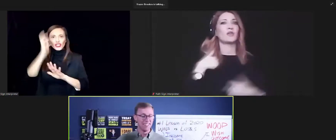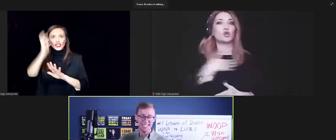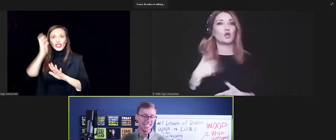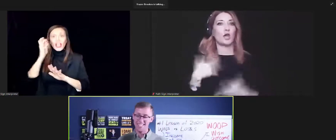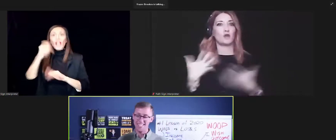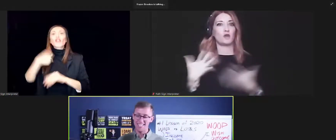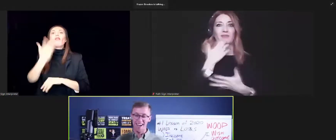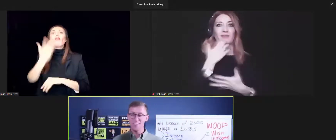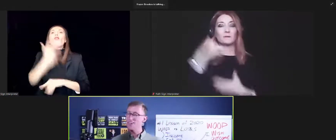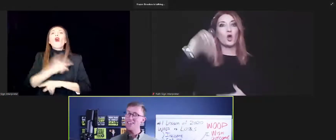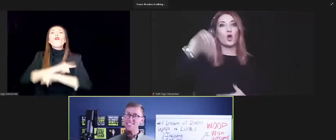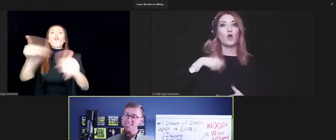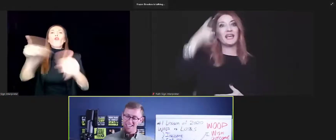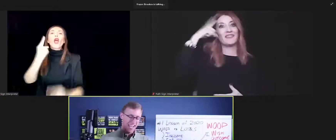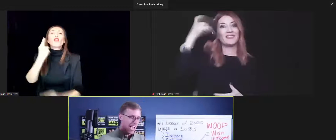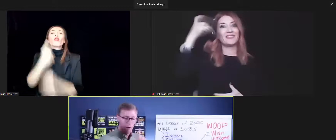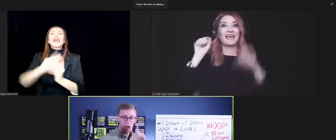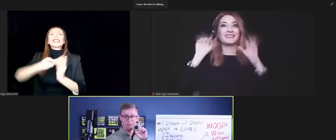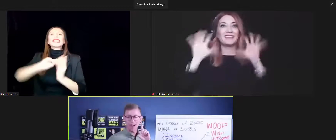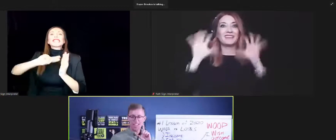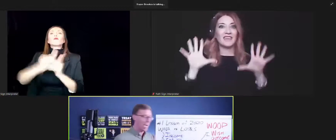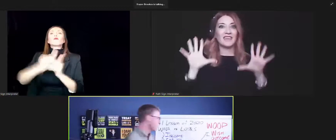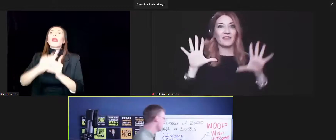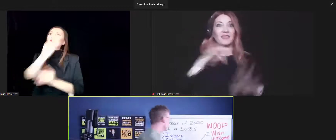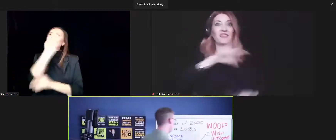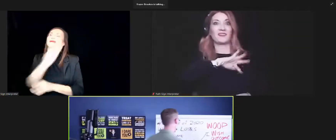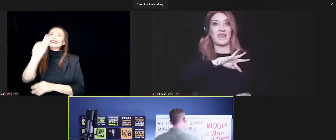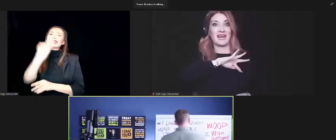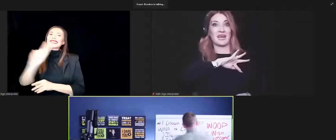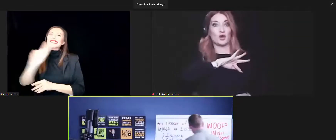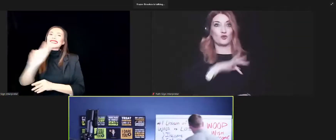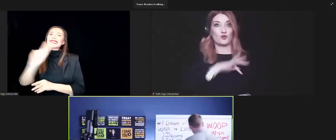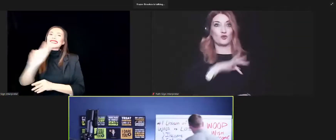down, it sounds so easy. I want you to write down